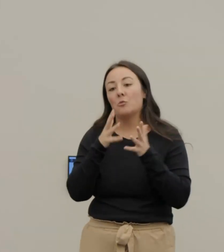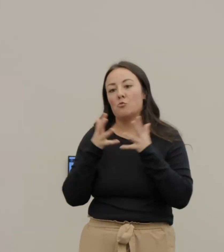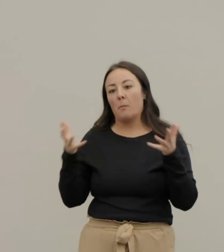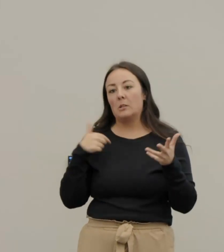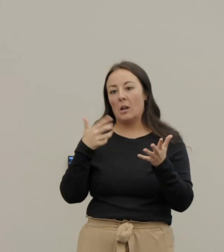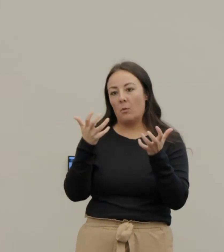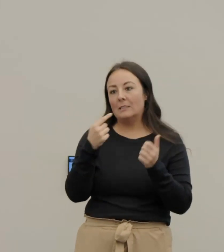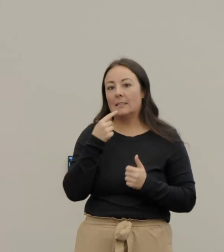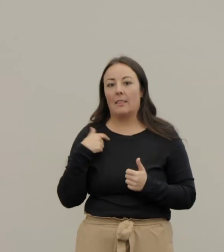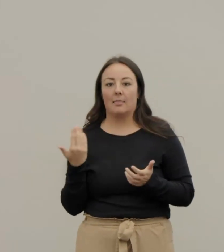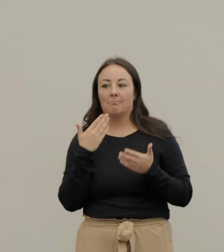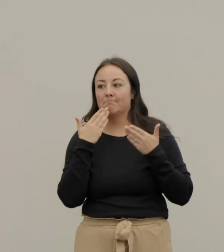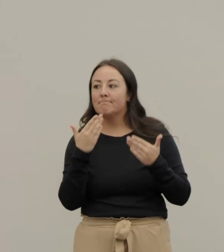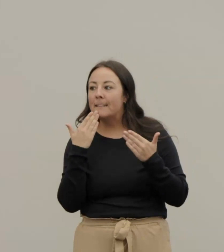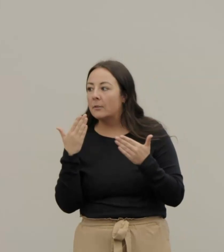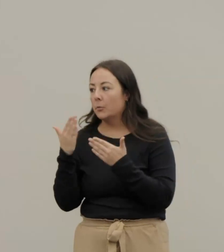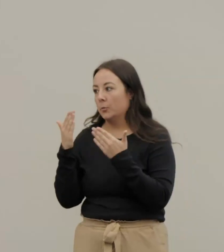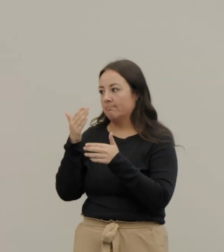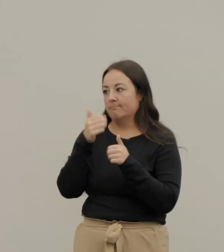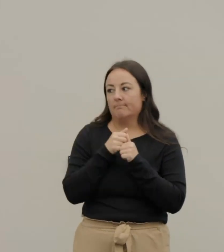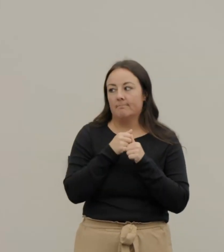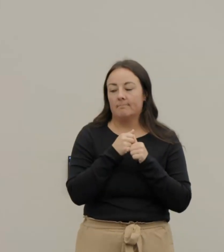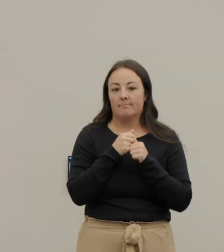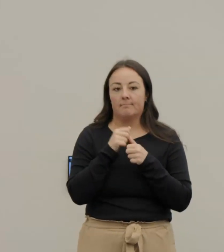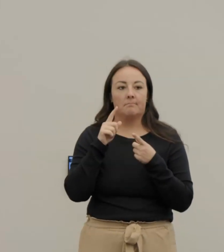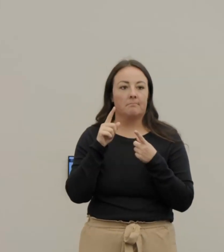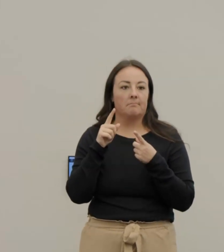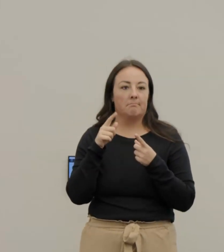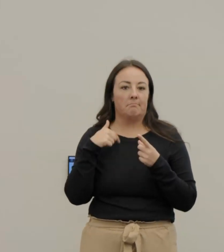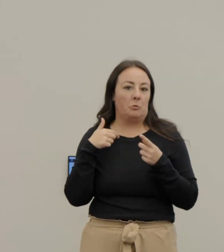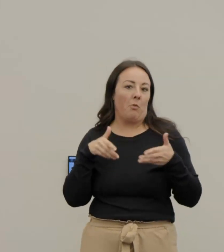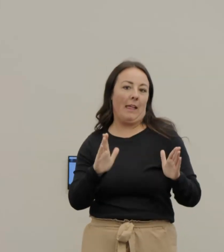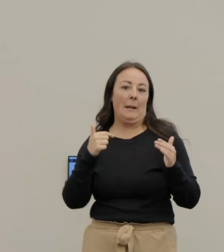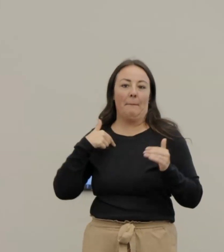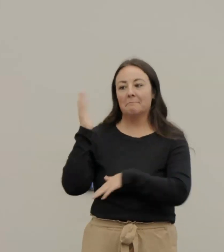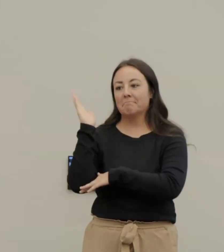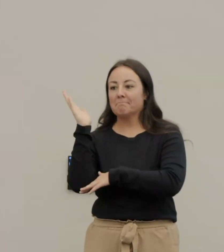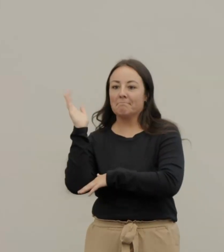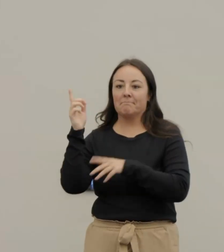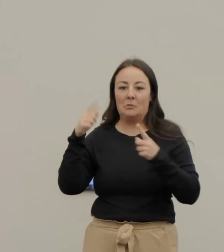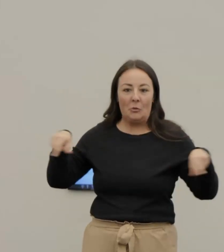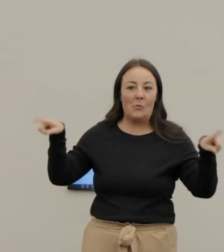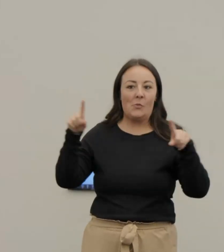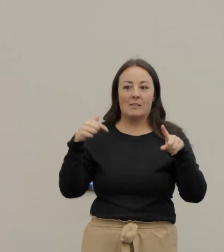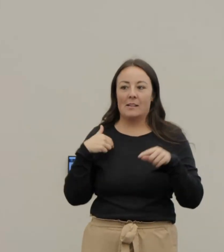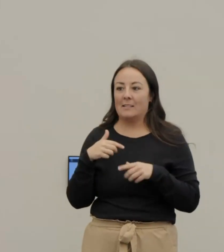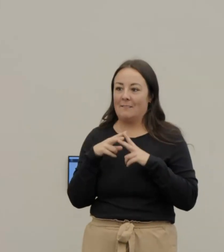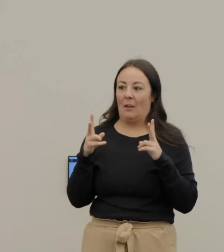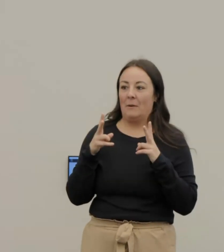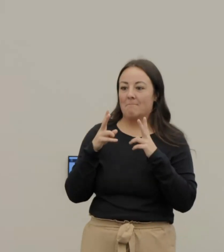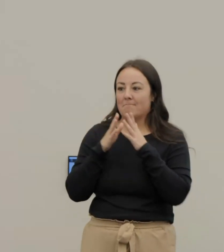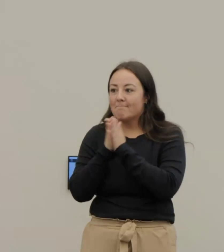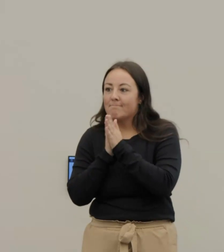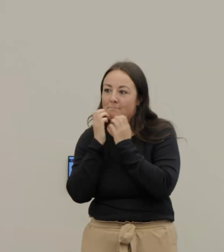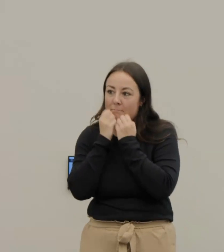wanted to say thank you again to be allowed to speak to you all and be in this room of very passionate people. I